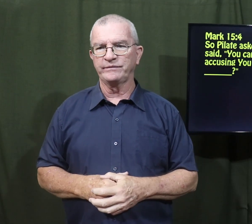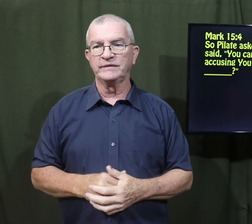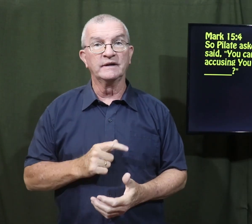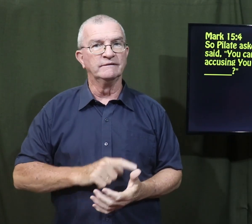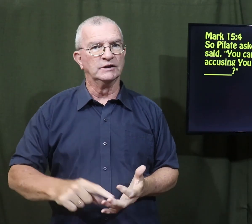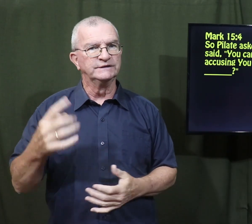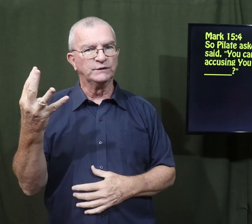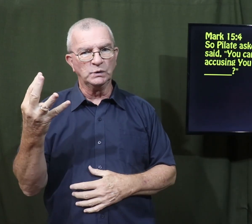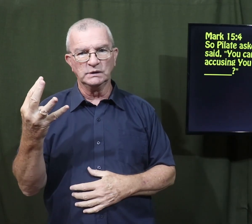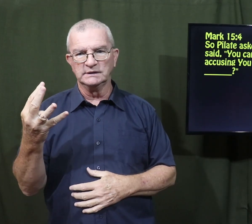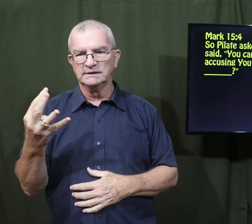Verse 4.